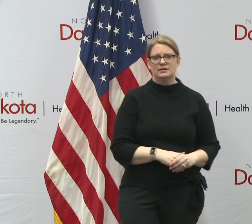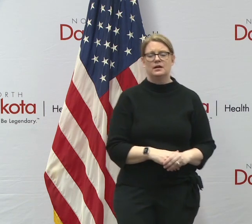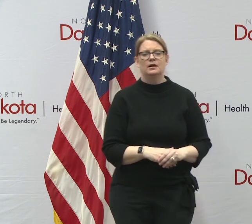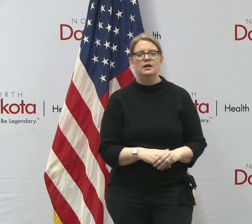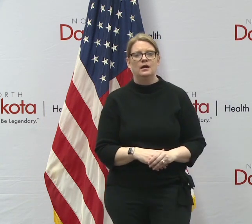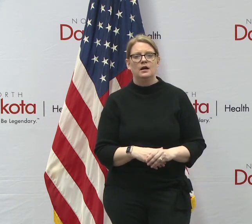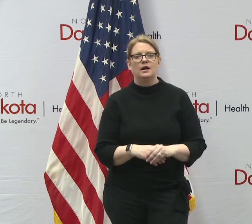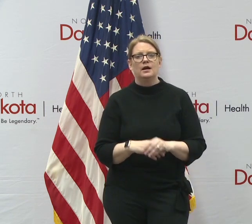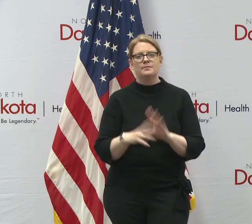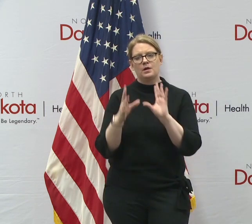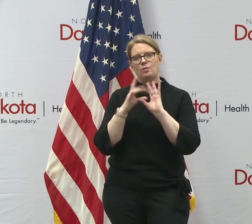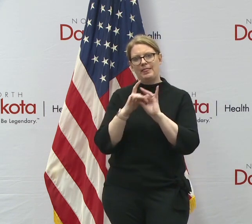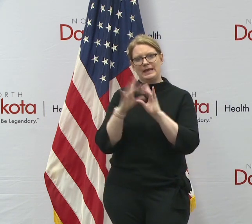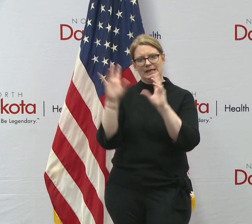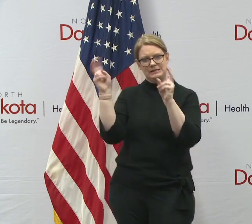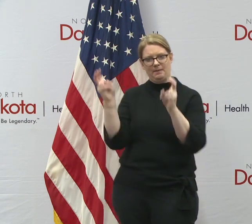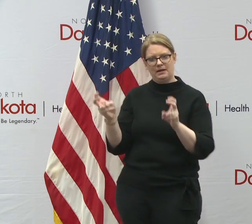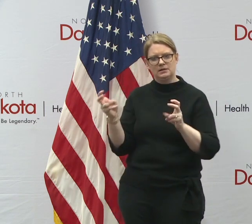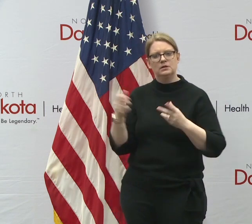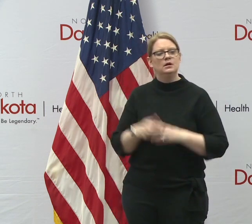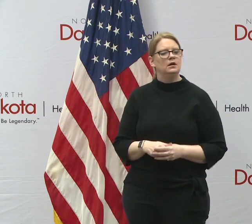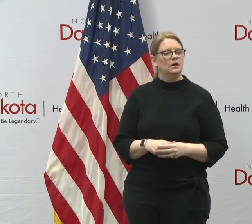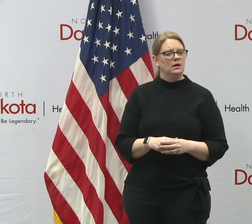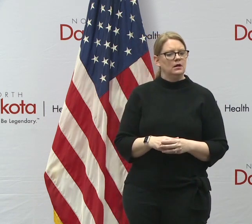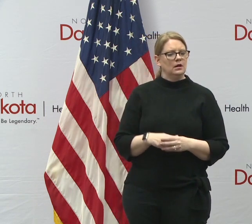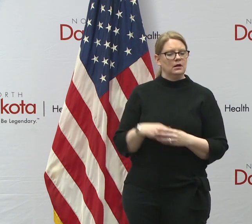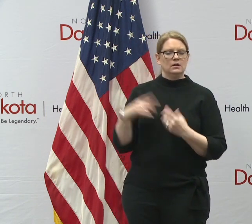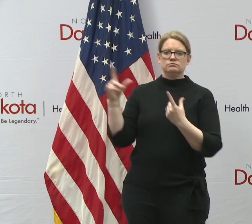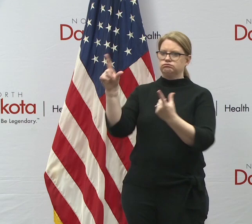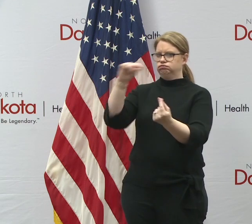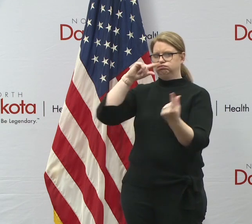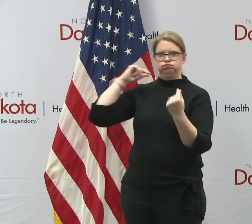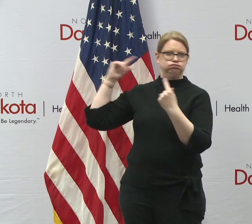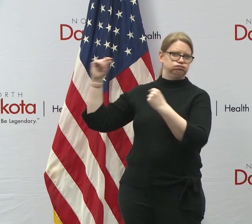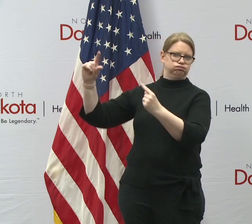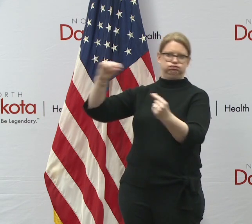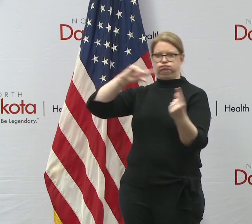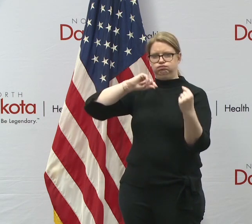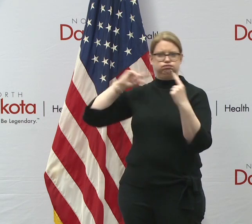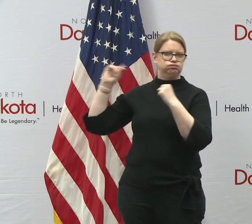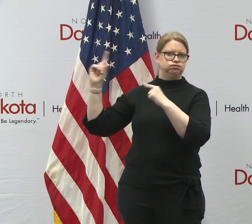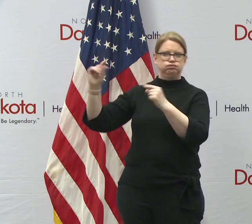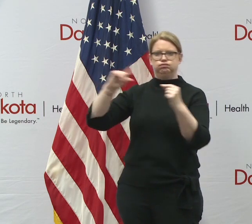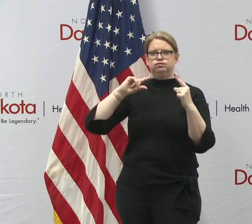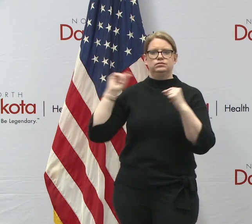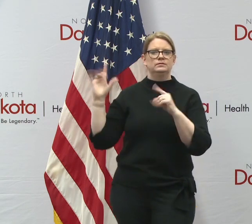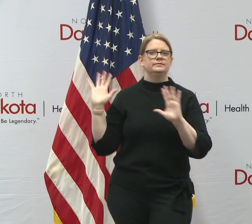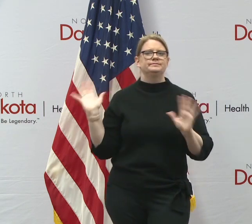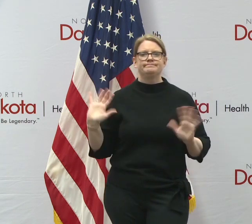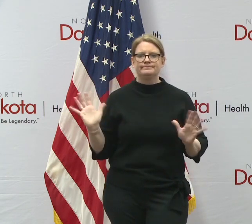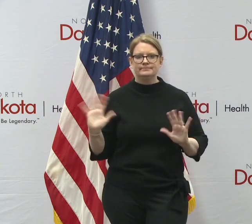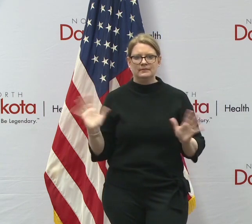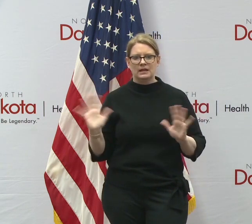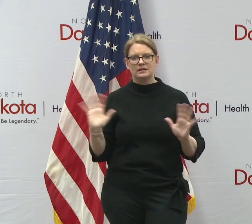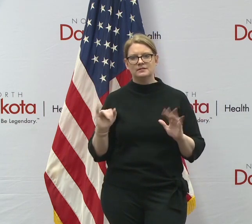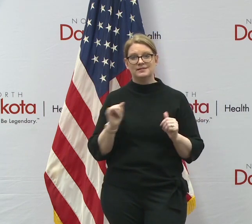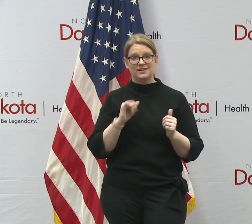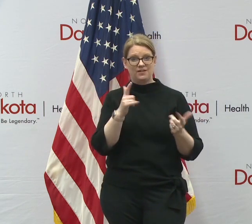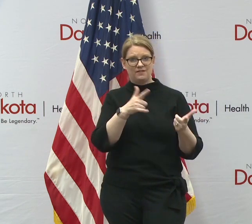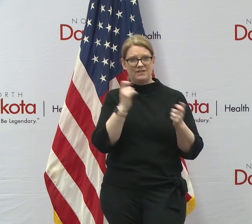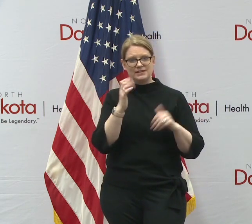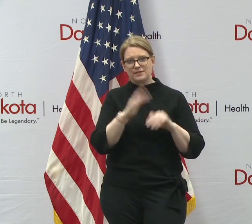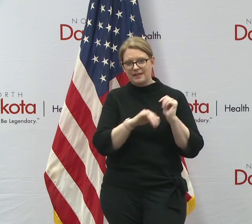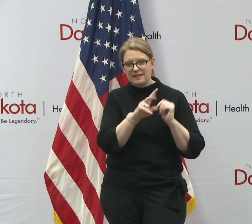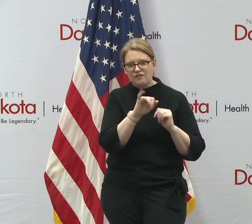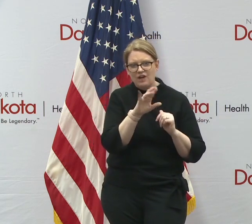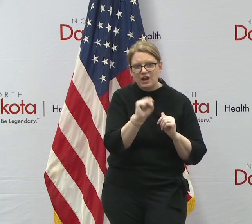Related topic. There have been, all kinds of rumors floating around, and this is what I'll call, as I said before, the only thing that goes faster than the